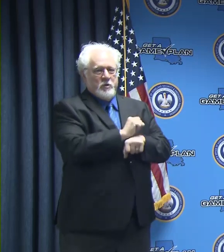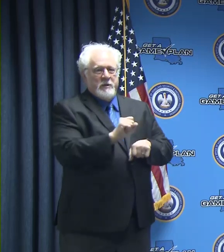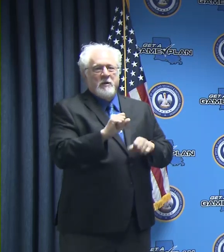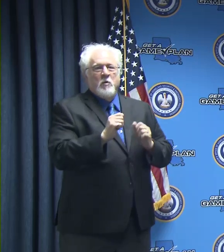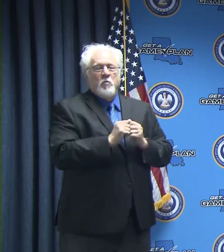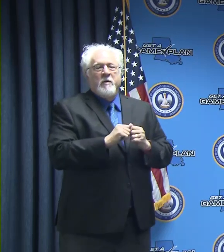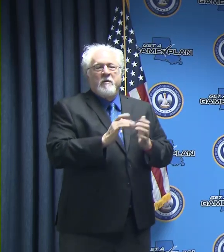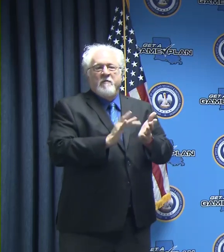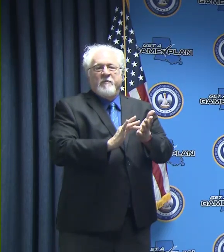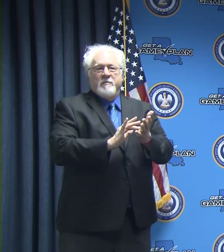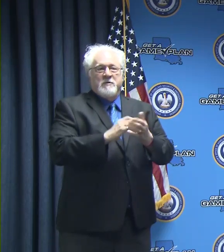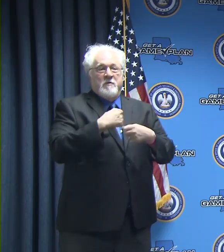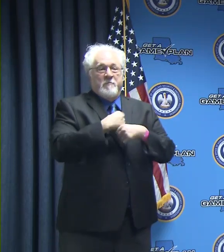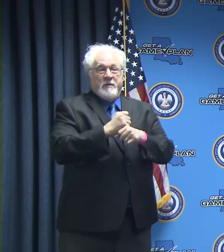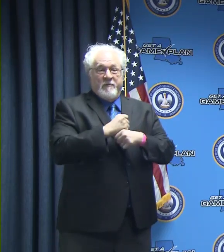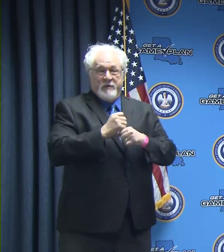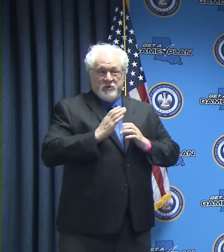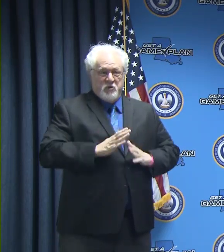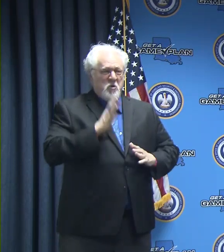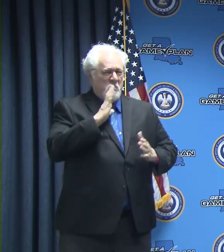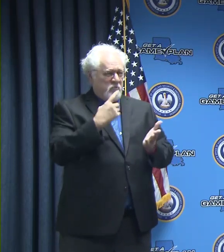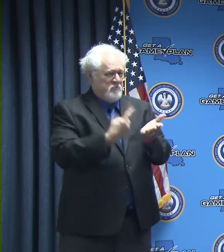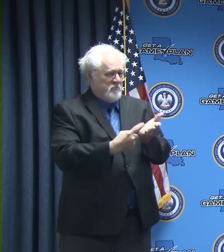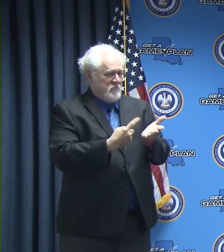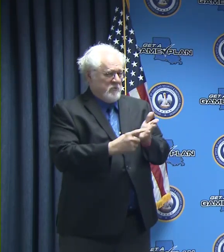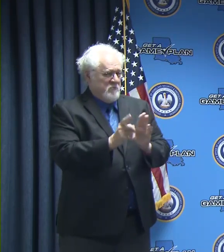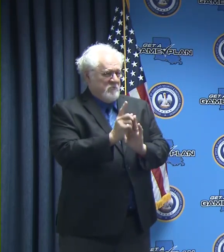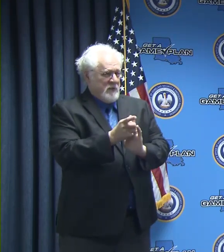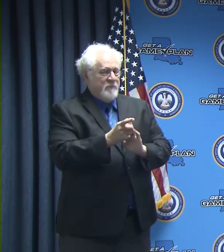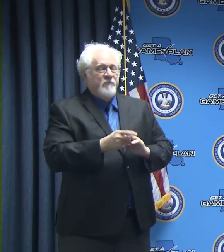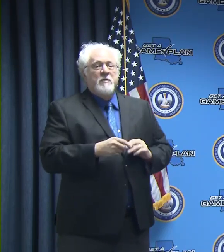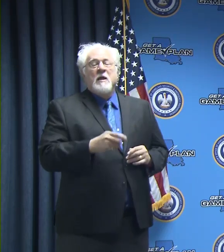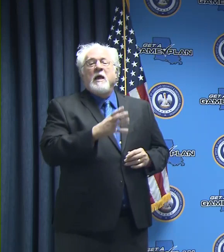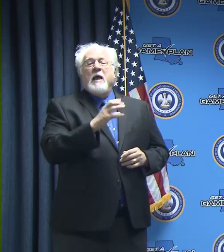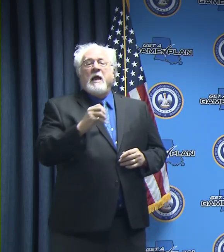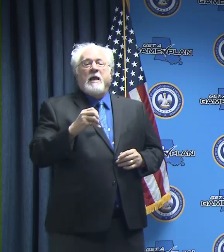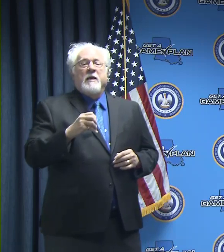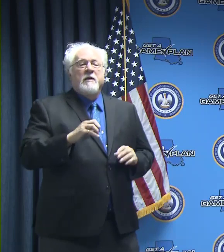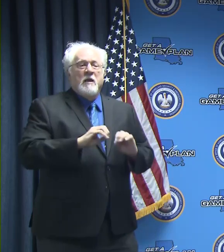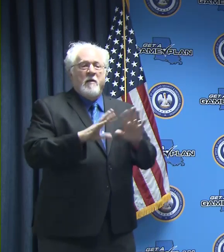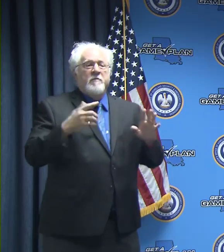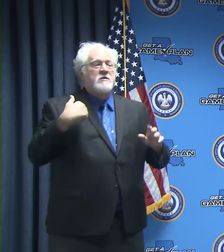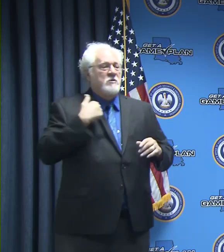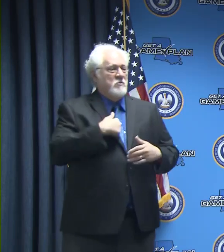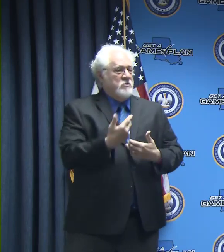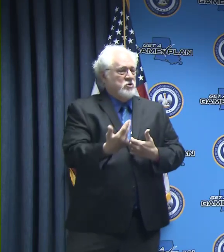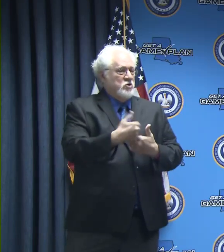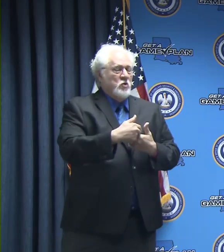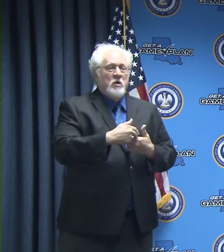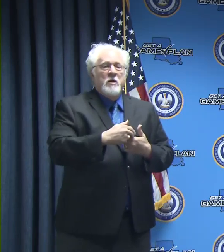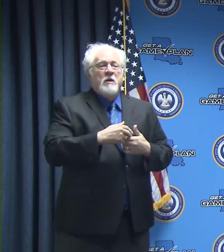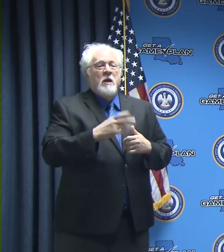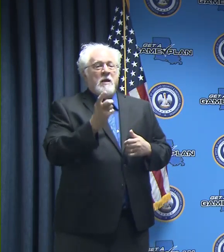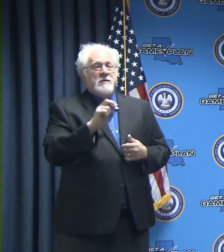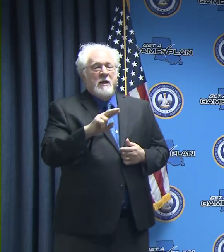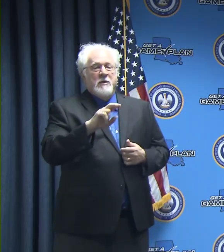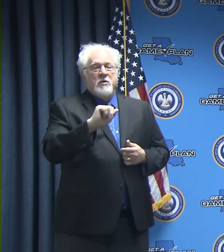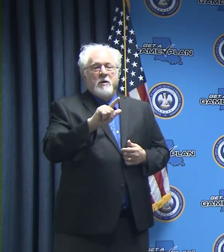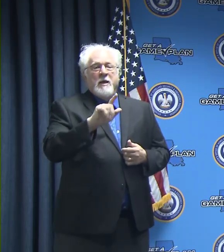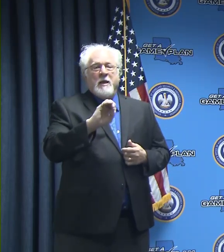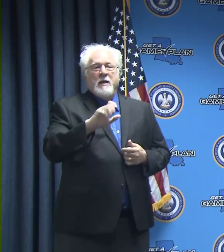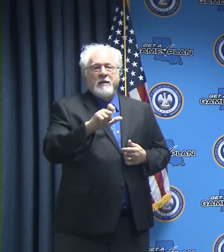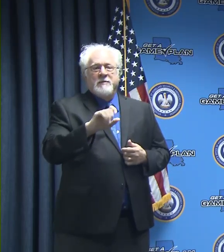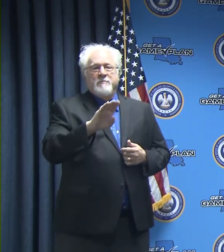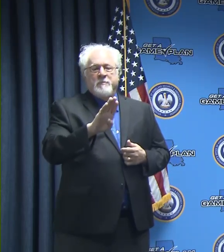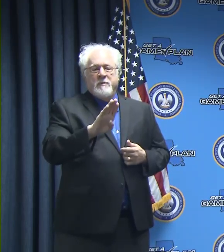with a pharmaceutical manufacturer, and he'll speak in just a moment. And obviously we're joined again, as we always are, by Dr. Alex Bu,